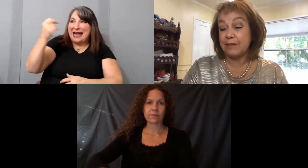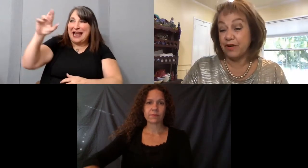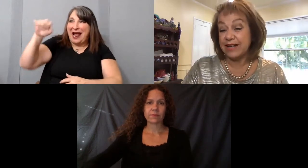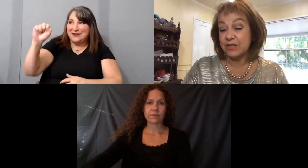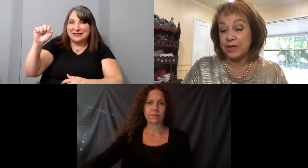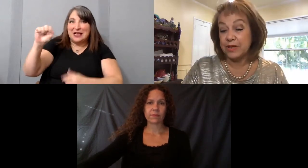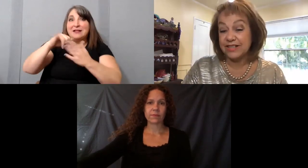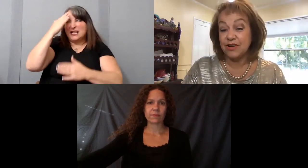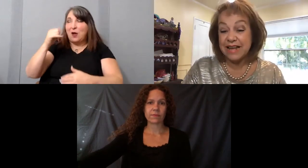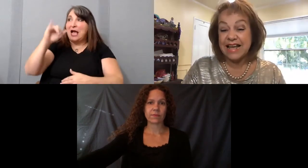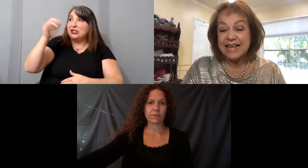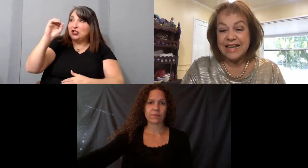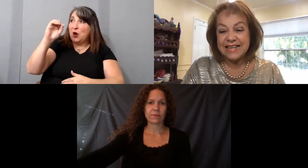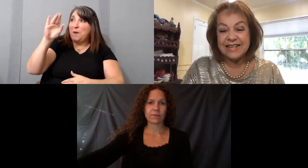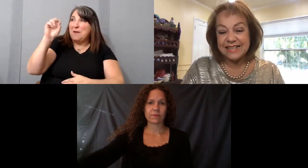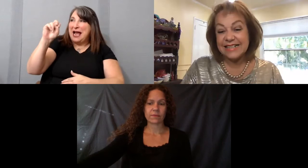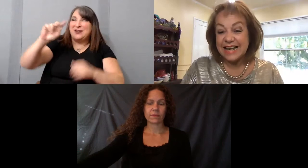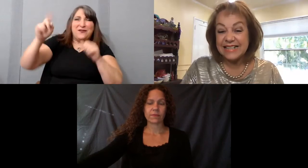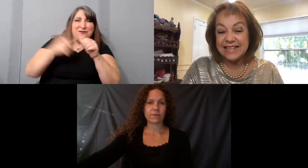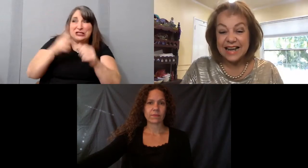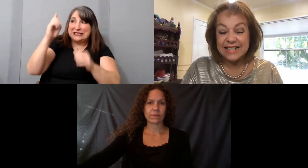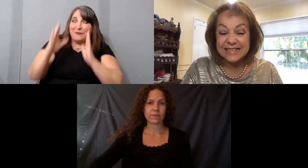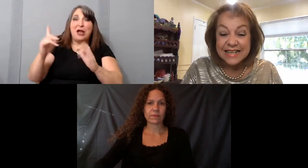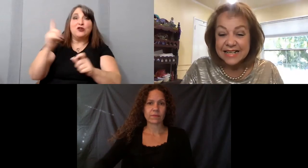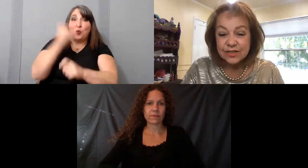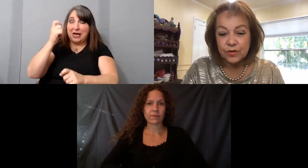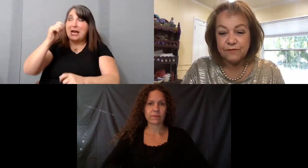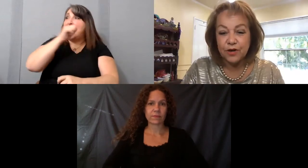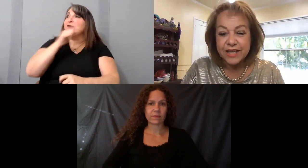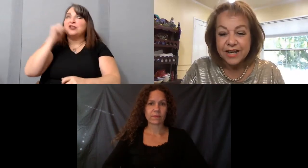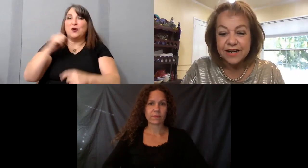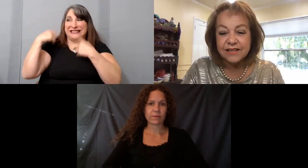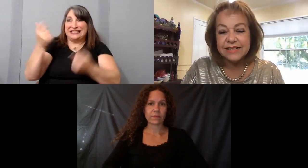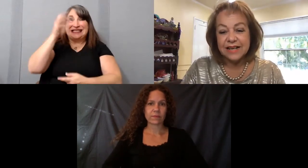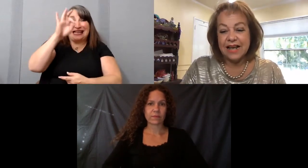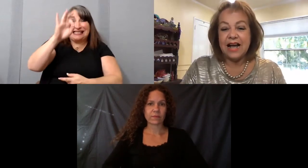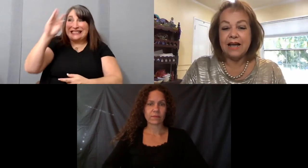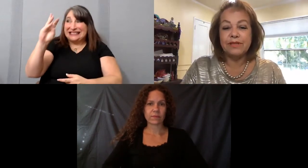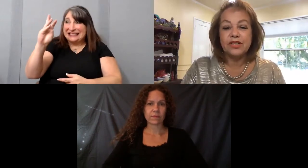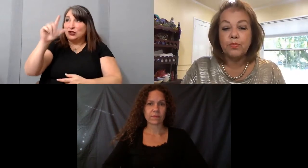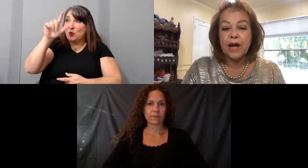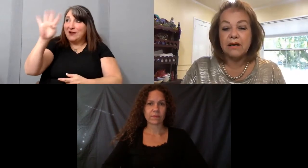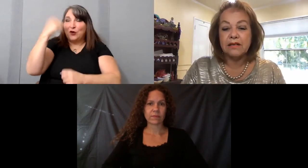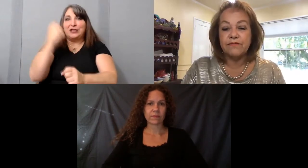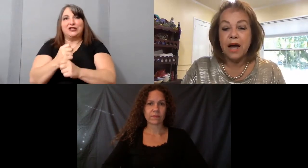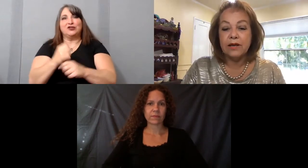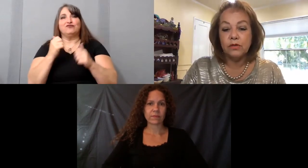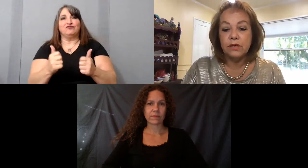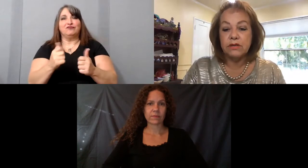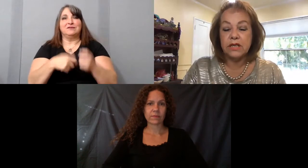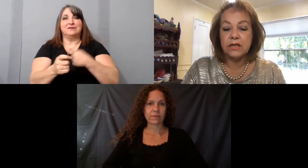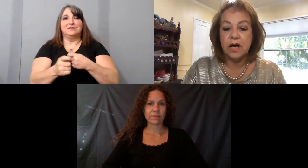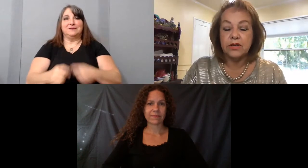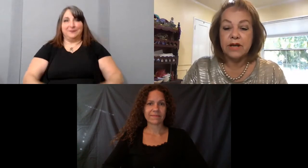first Democrat to win Arizona since 1996, 24 years. I'm so proud of my